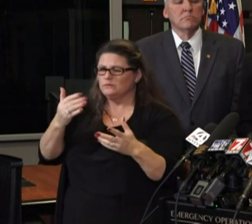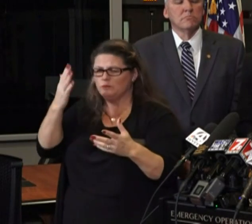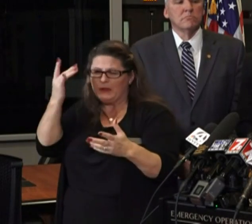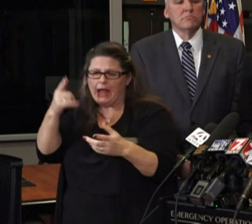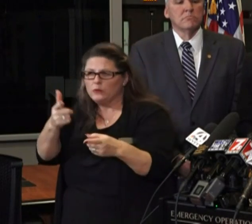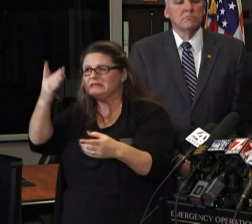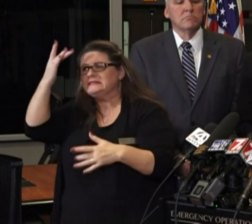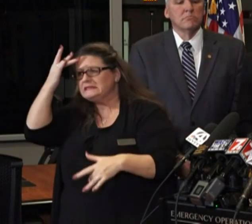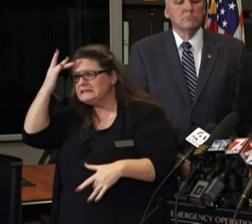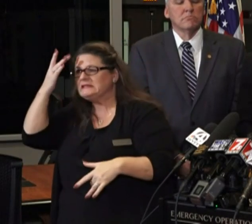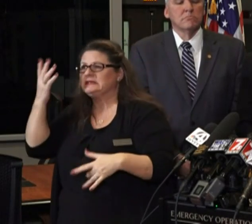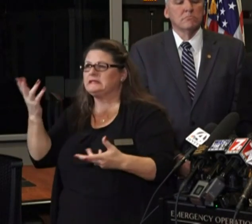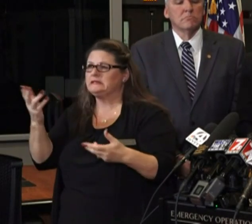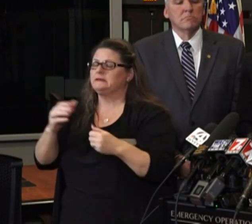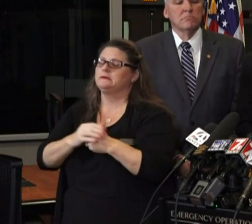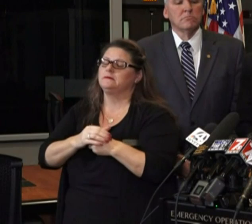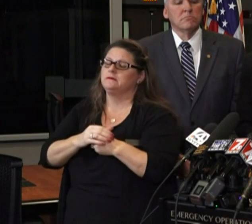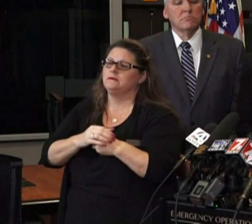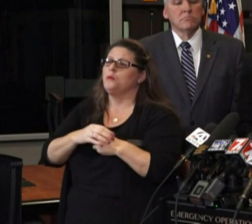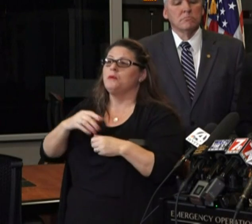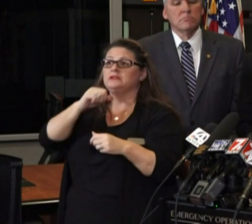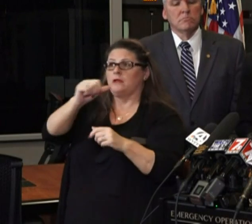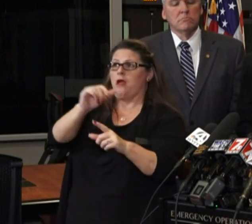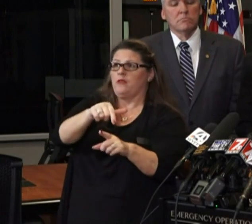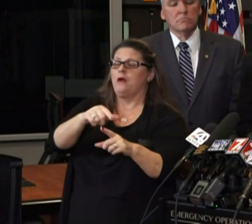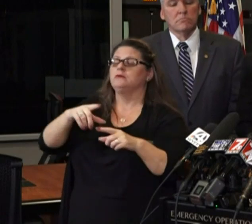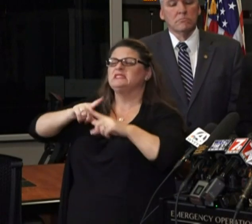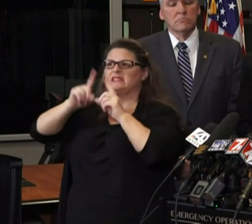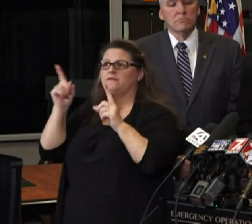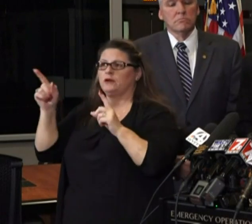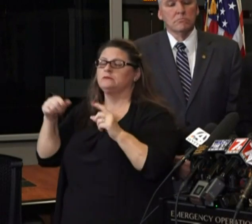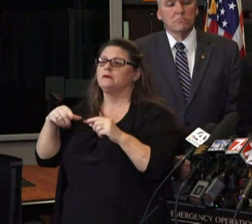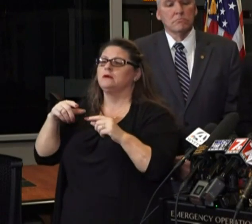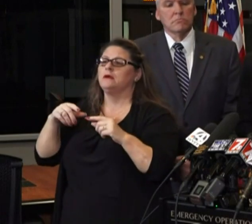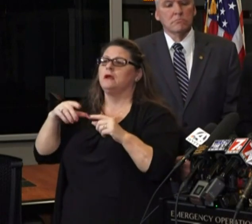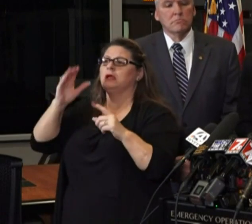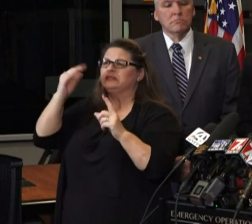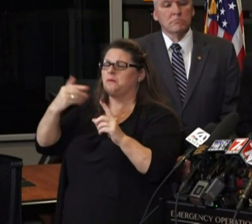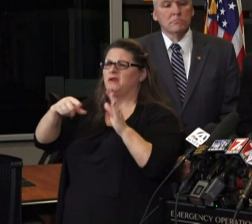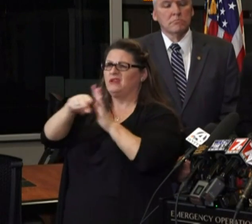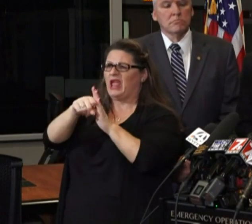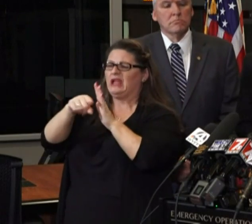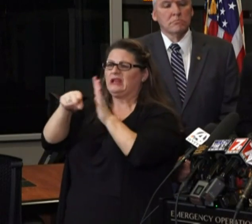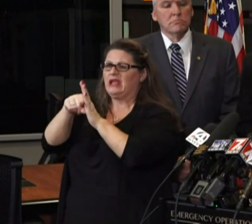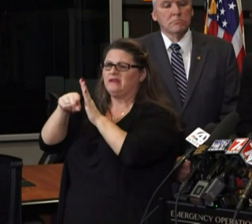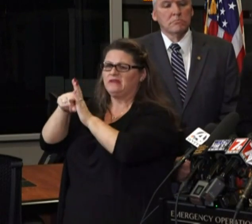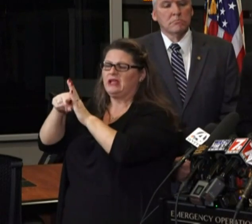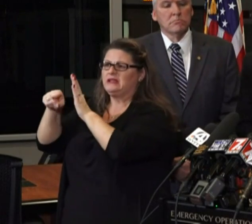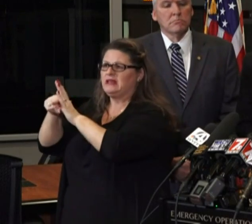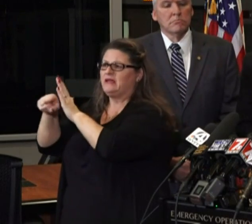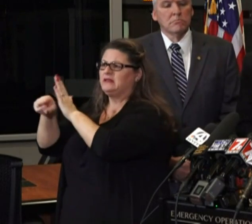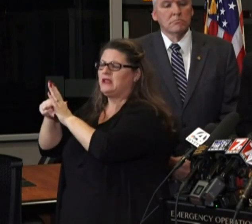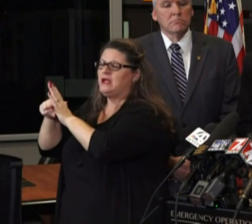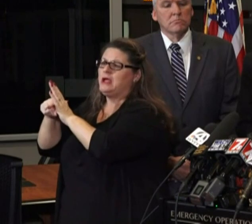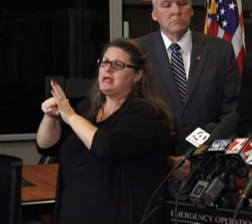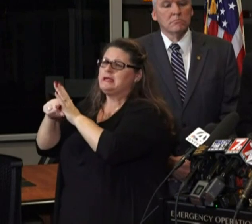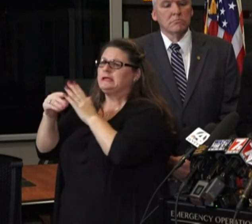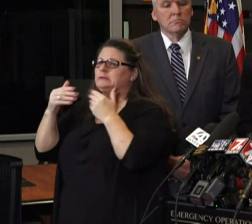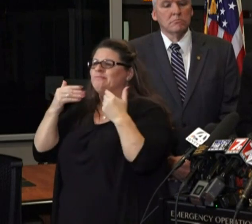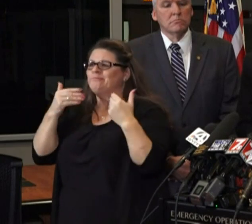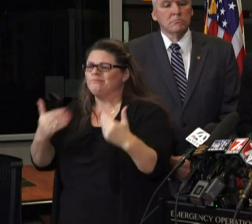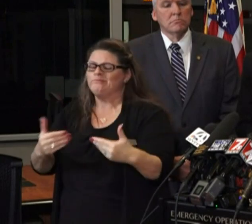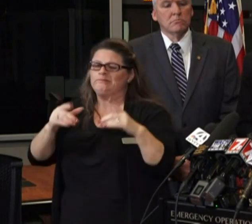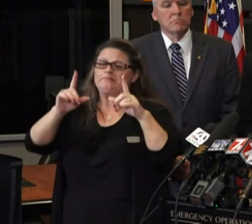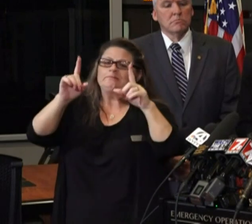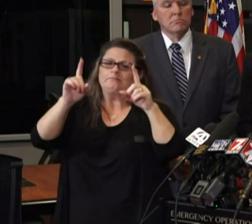of her illness. And when those diagnostic tests were negative, they began considering the possibility of COVID-19. And so the course